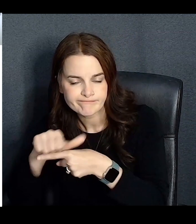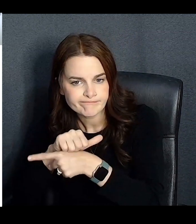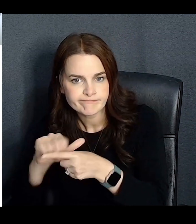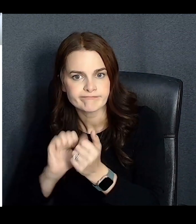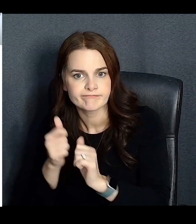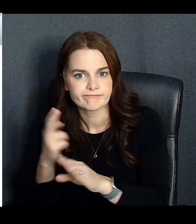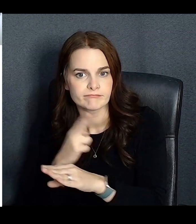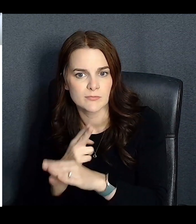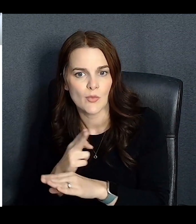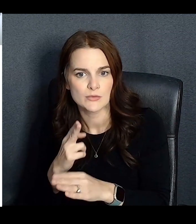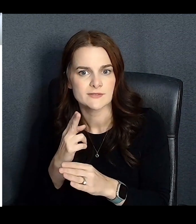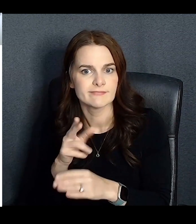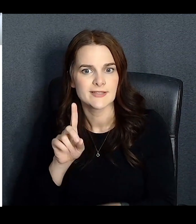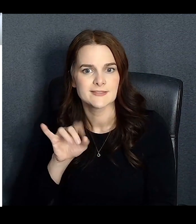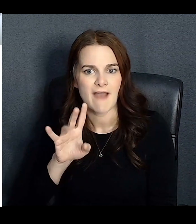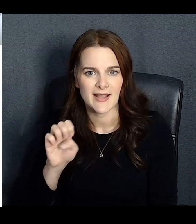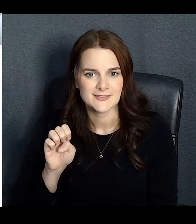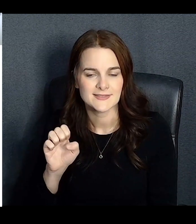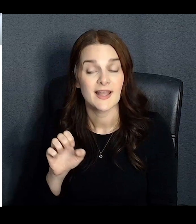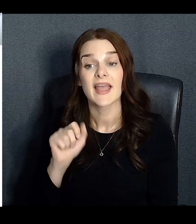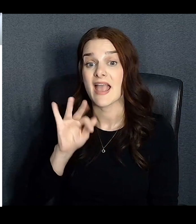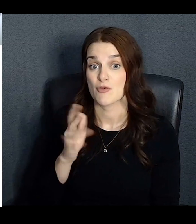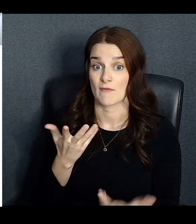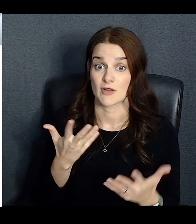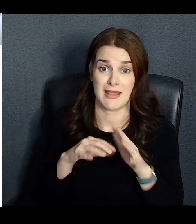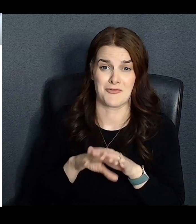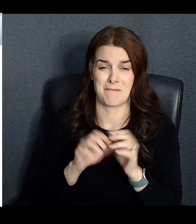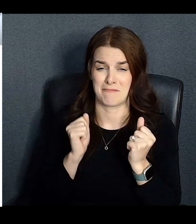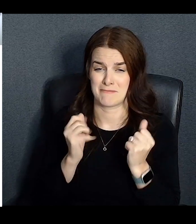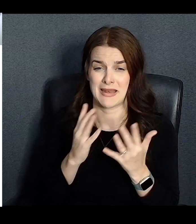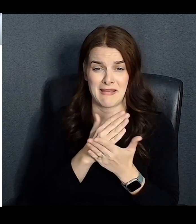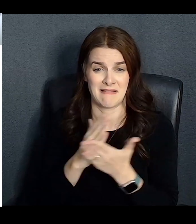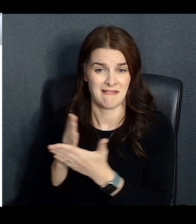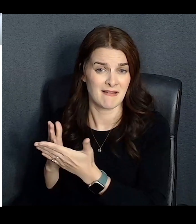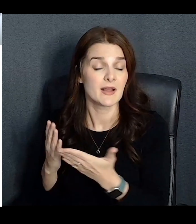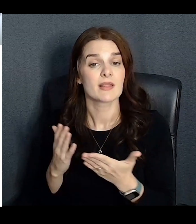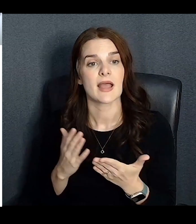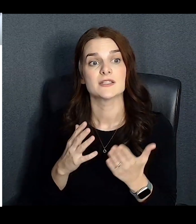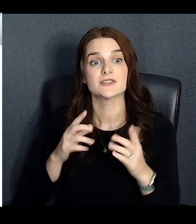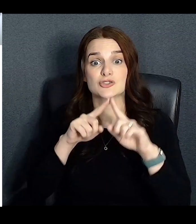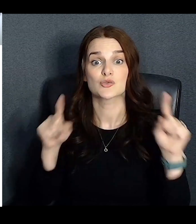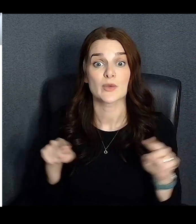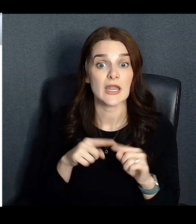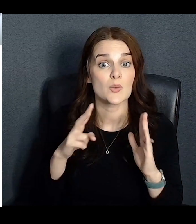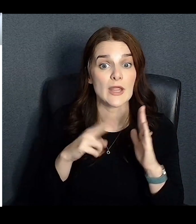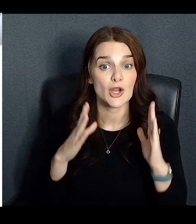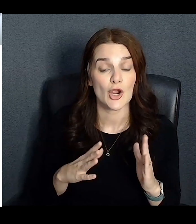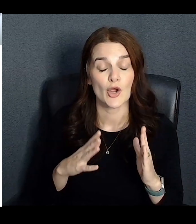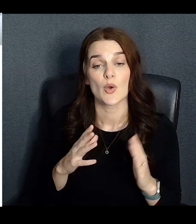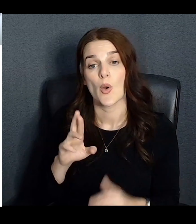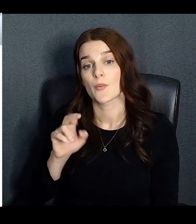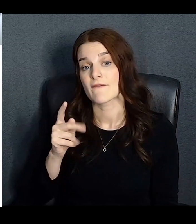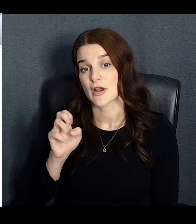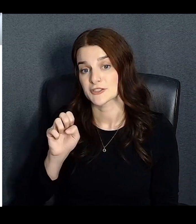is so important, especially if you have to integrate, so many aspects, right? Like a screen reader, a refreshable